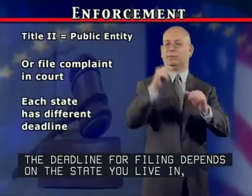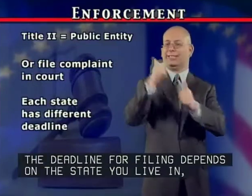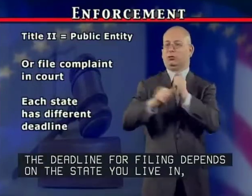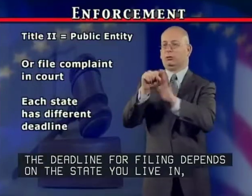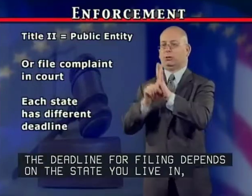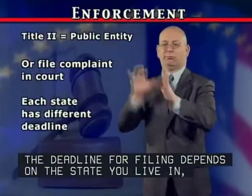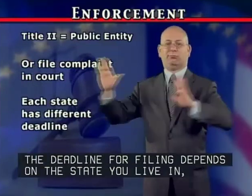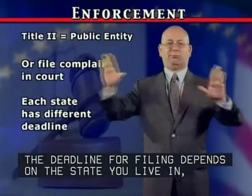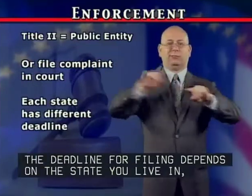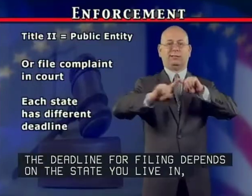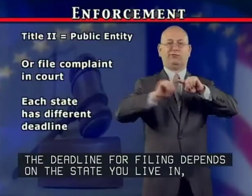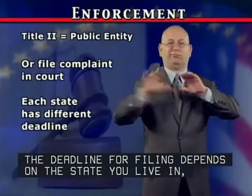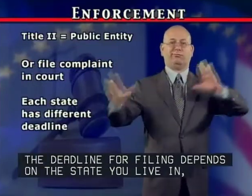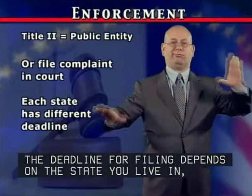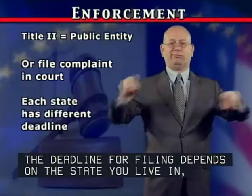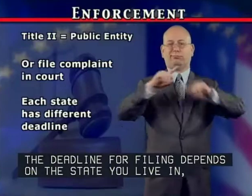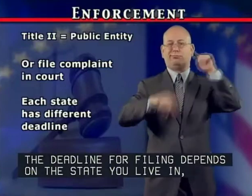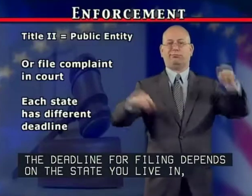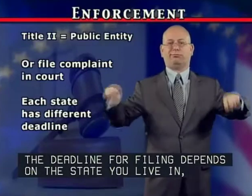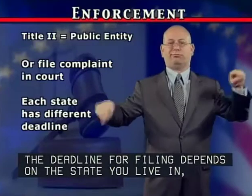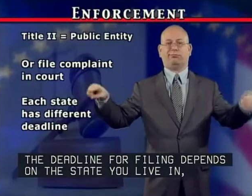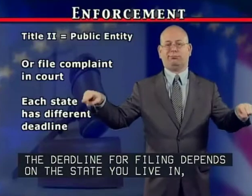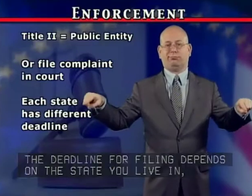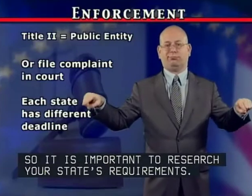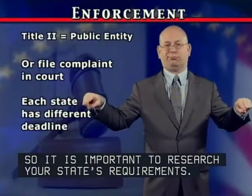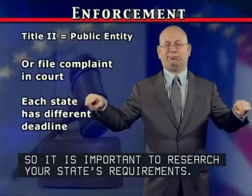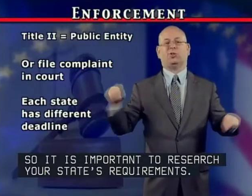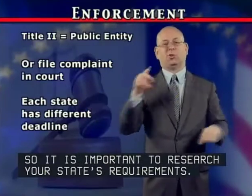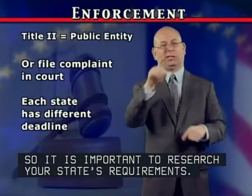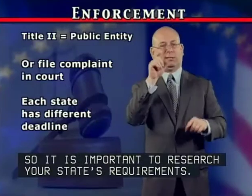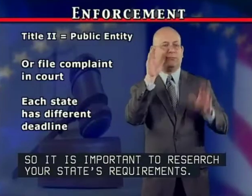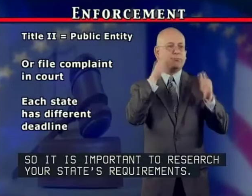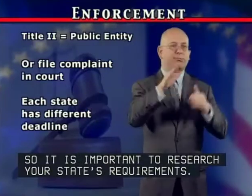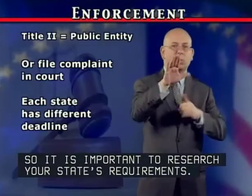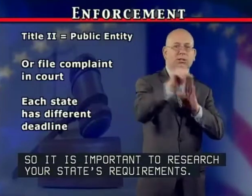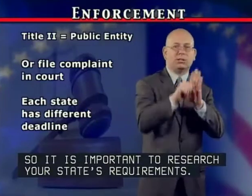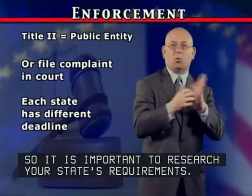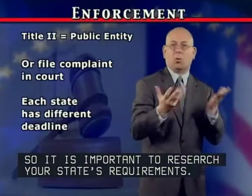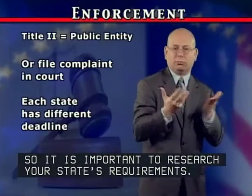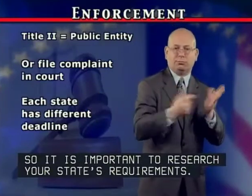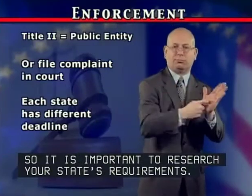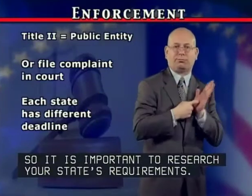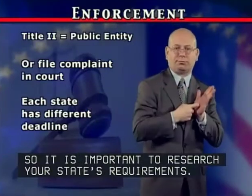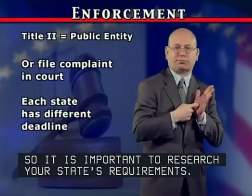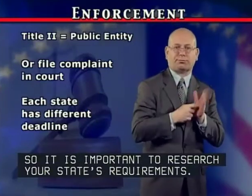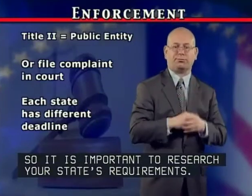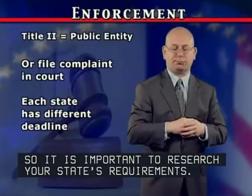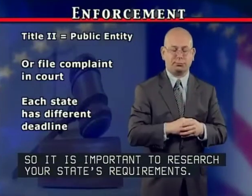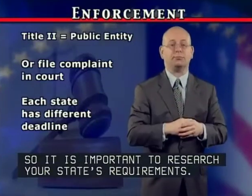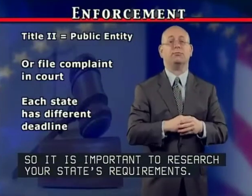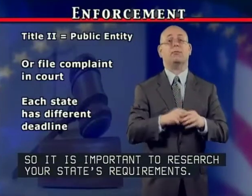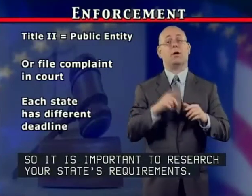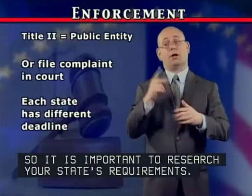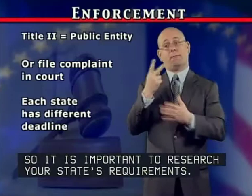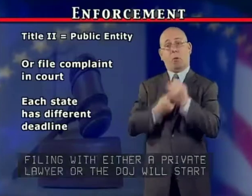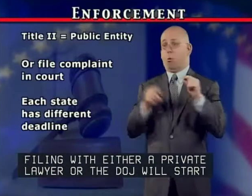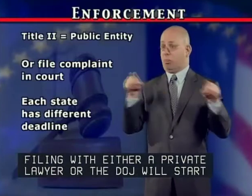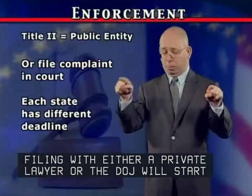deadline for filing depends on the state you live in, so it is important to research your state's requirements. Filing